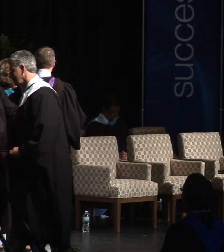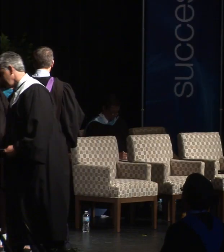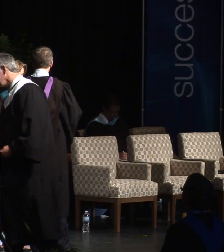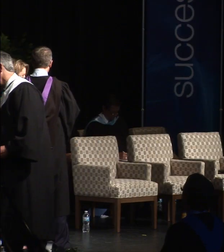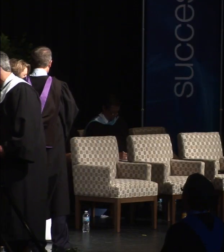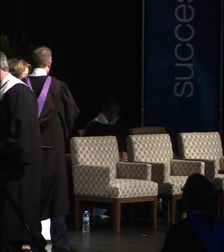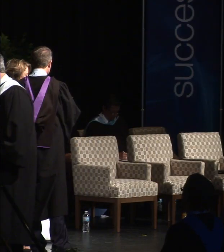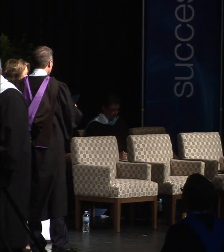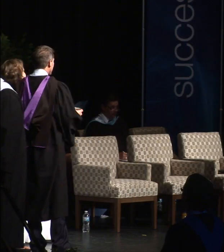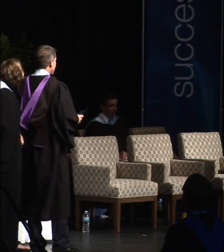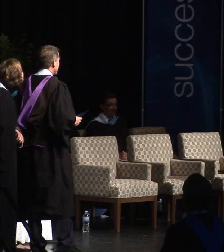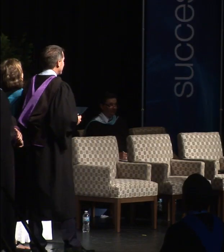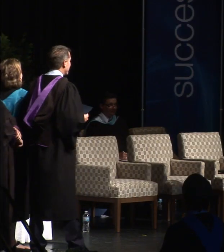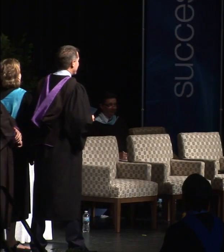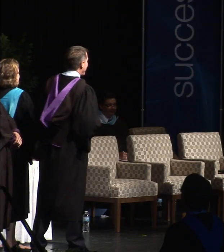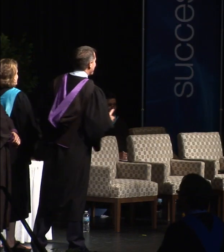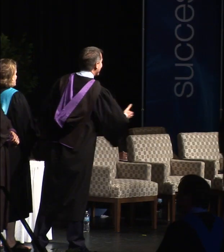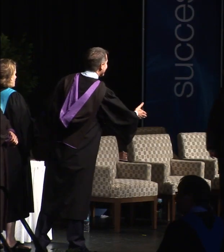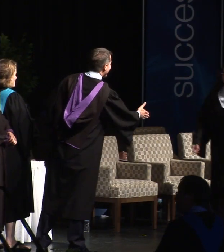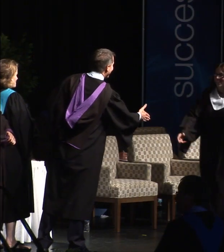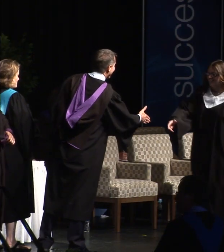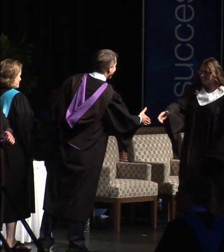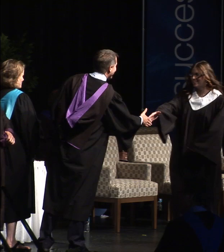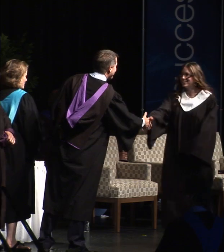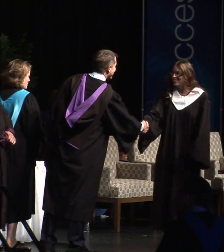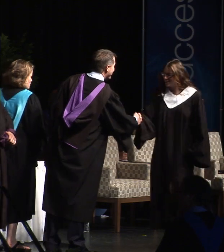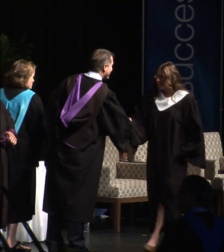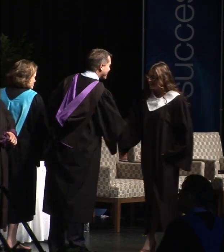Vanessa Nadine McLean.